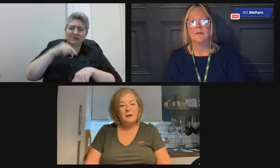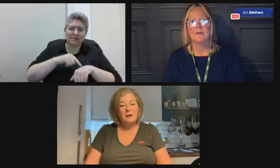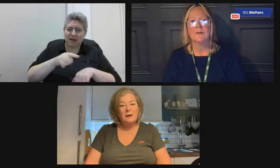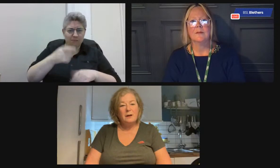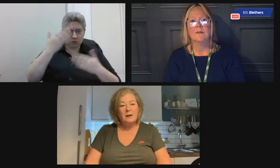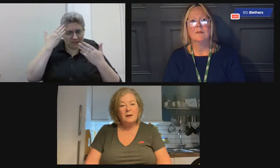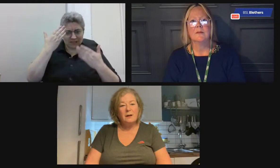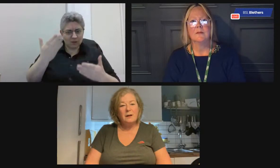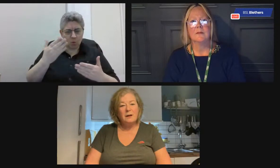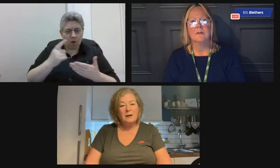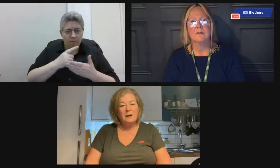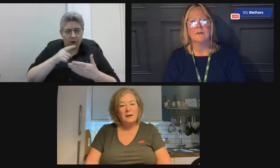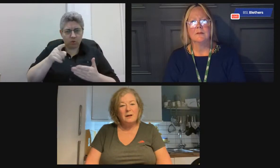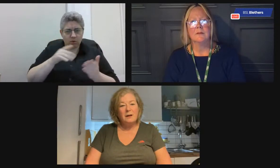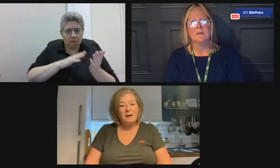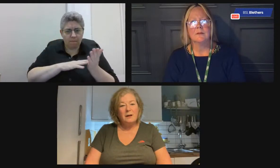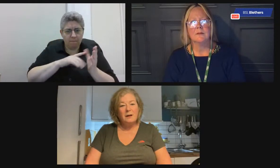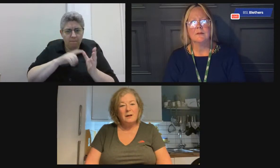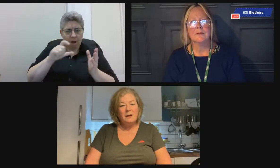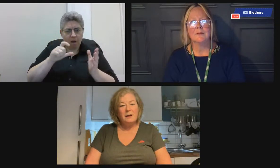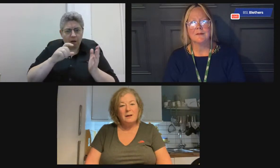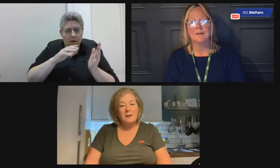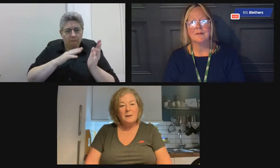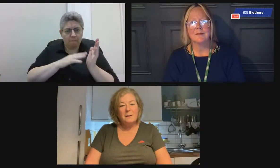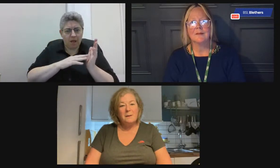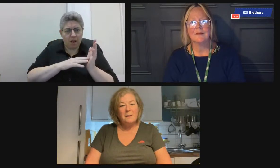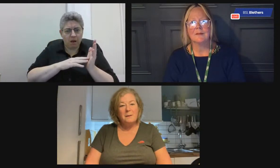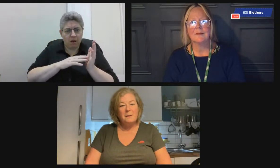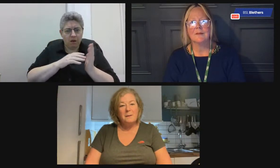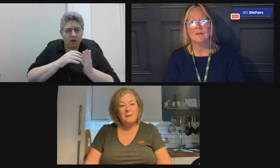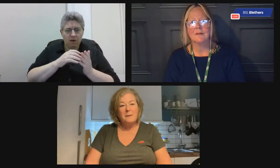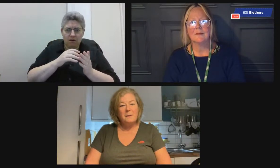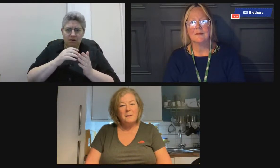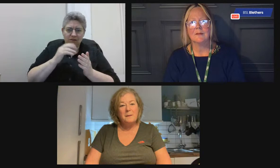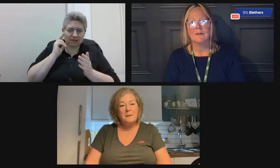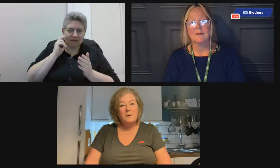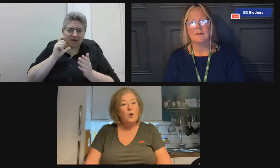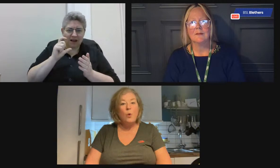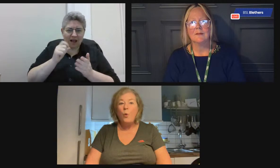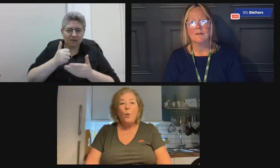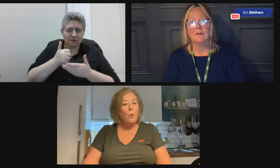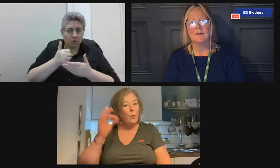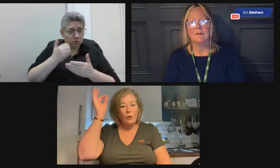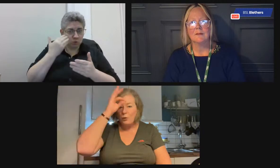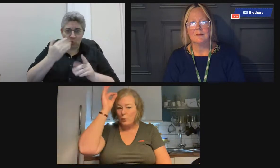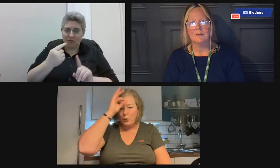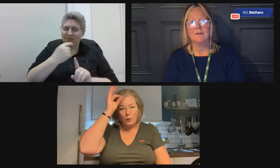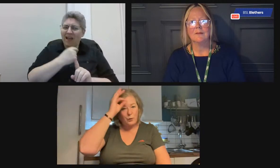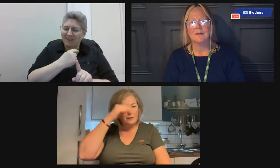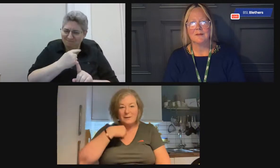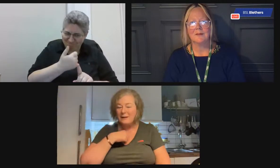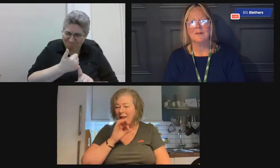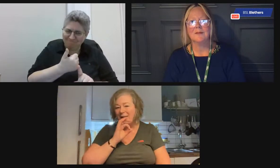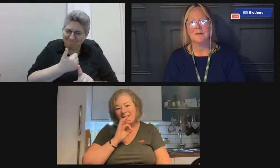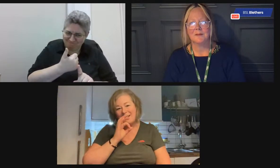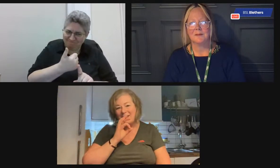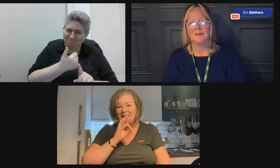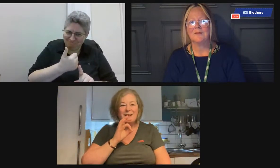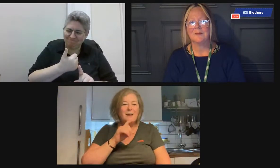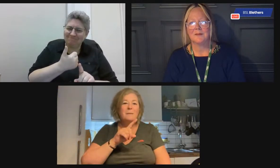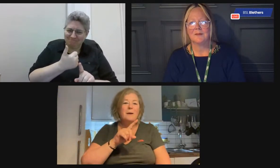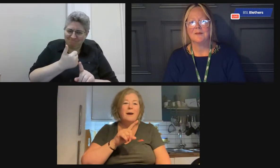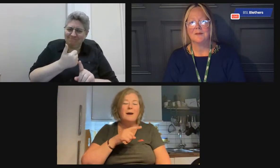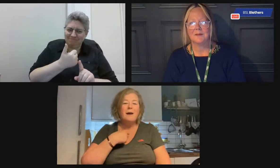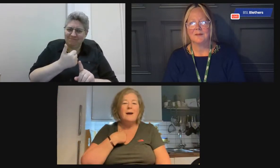information. Okay, so at that time, of course, you didn't know about the MacMillan Deaf Cancer Support